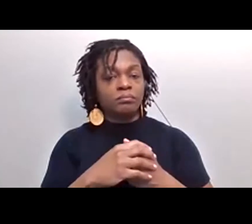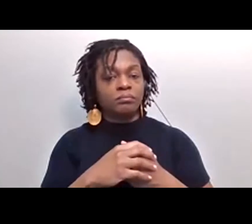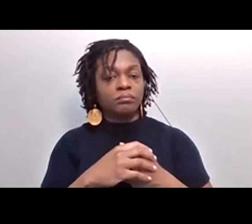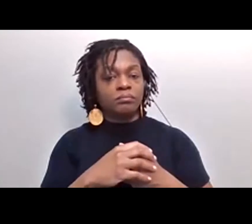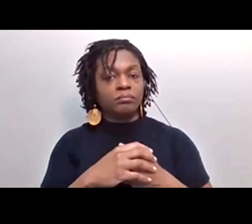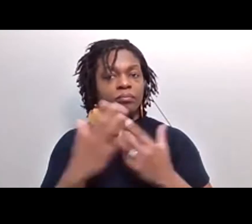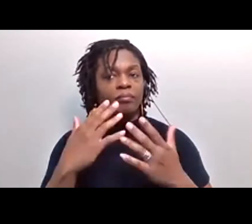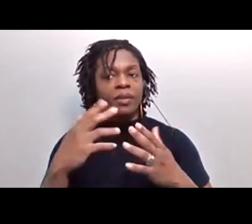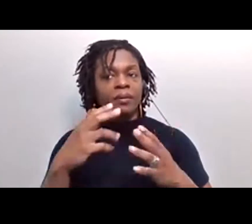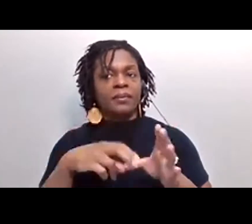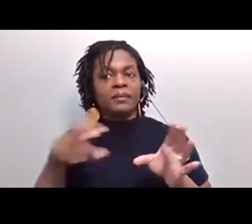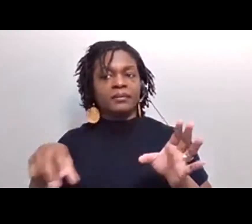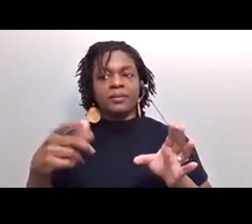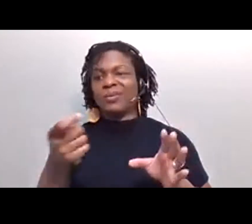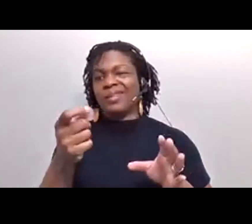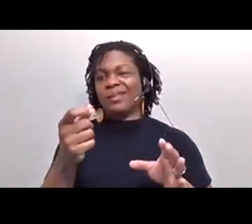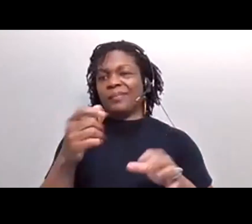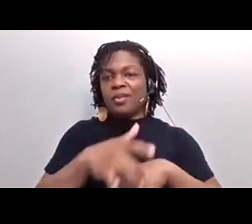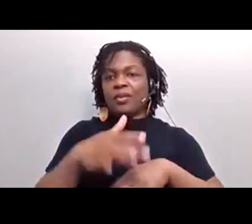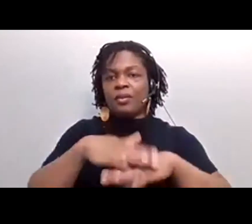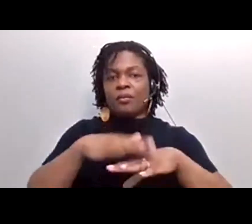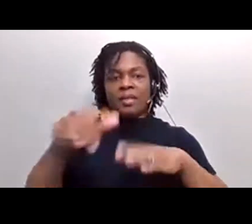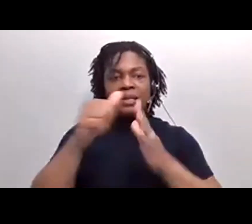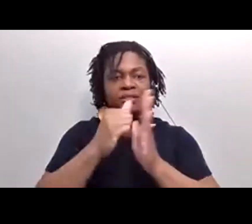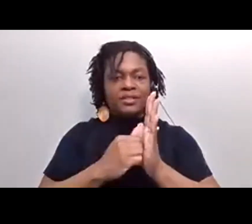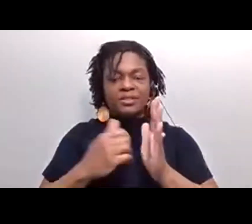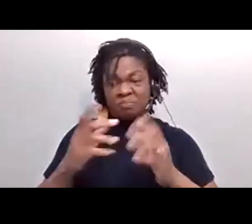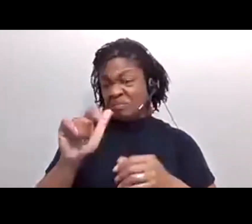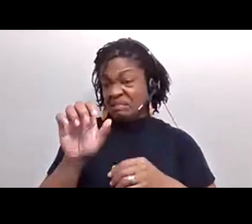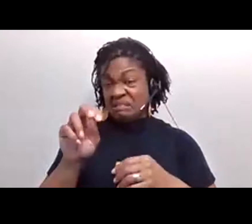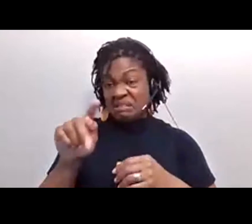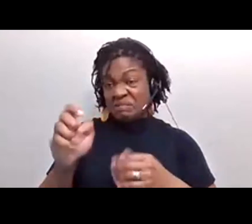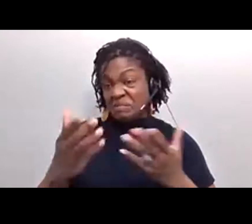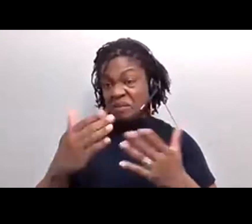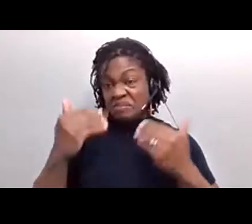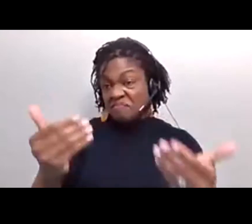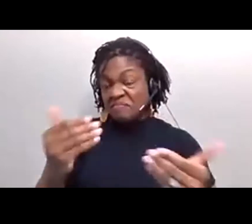He may have stepped away. We're a little bit early on the agenda, so maybe go to the next office.